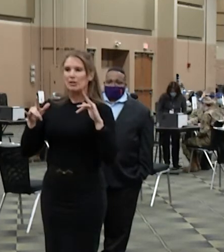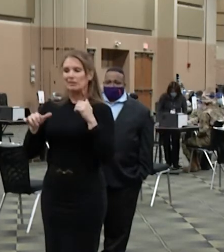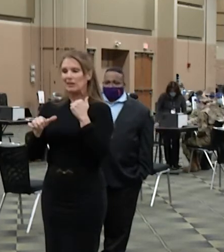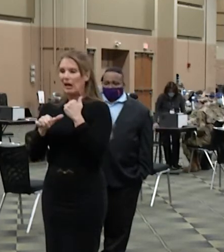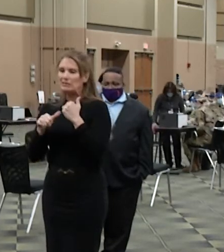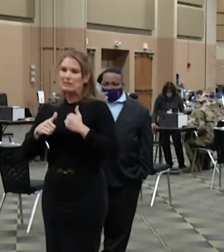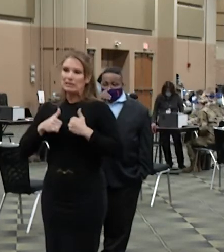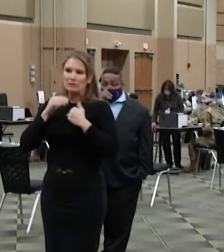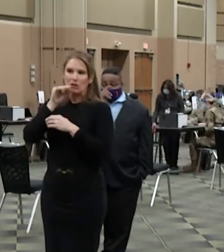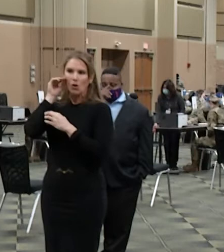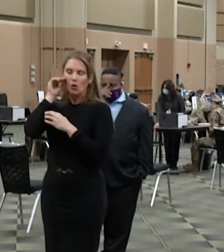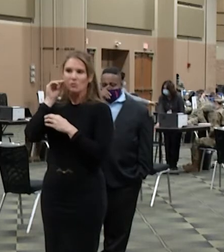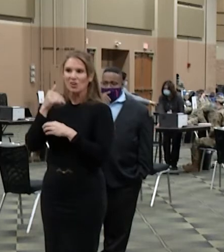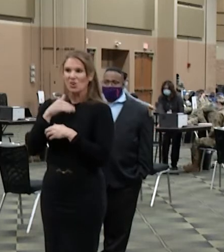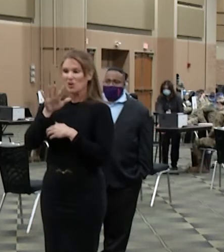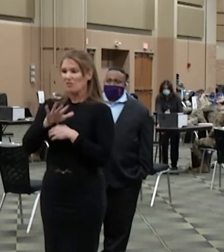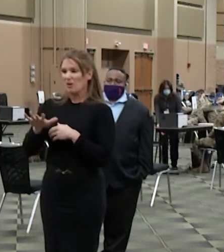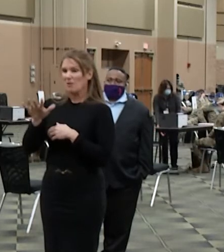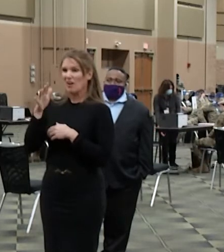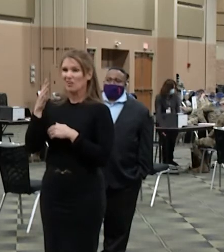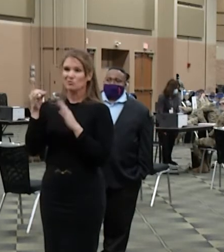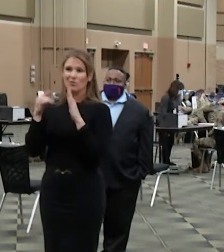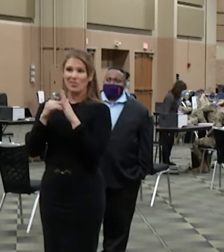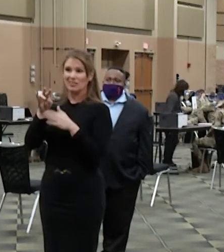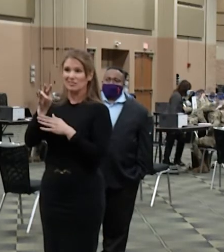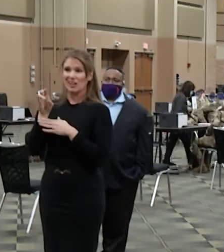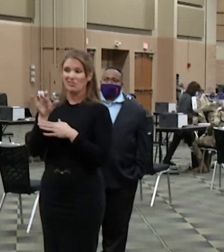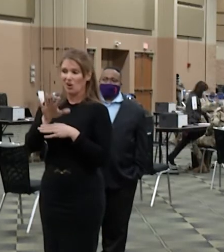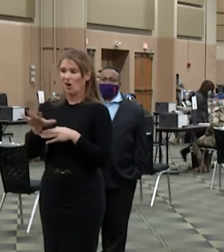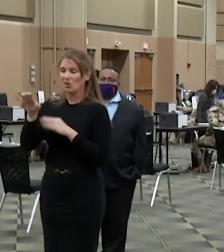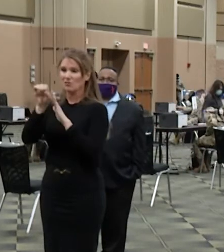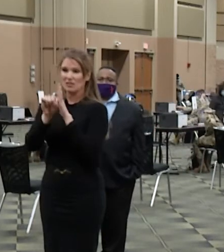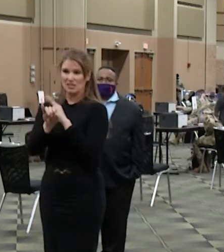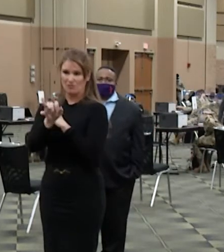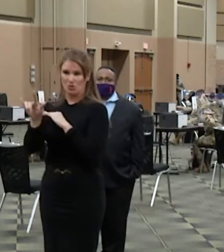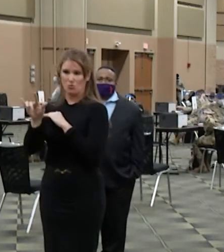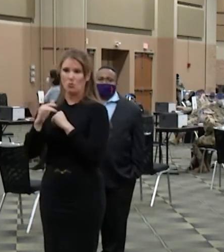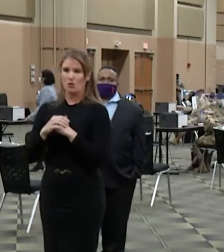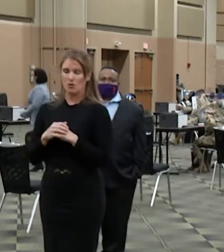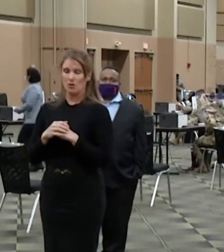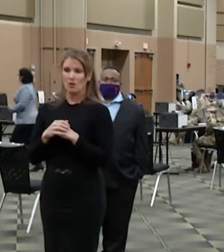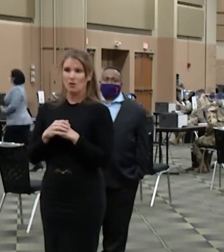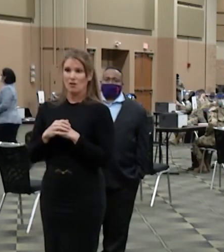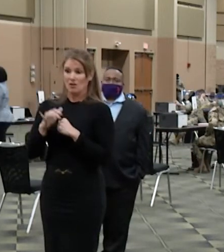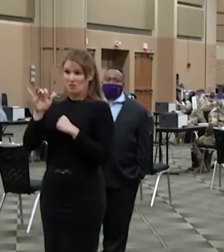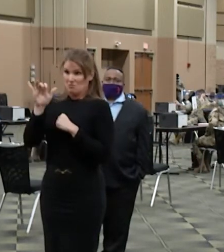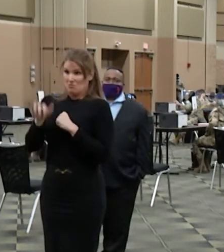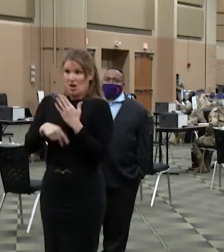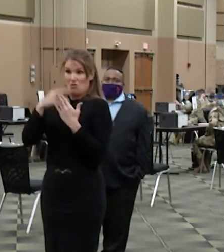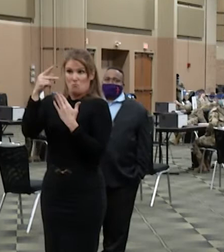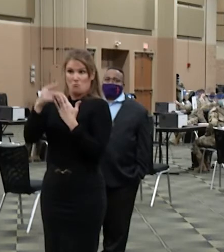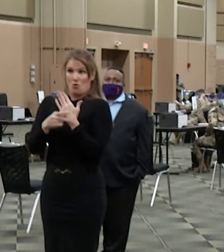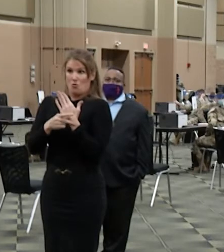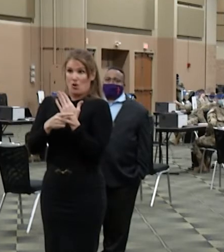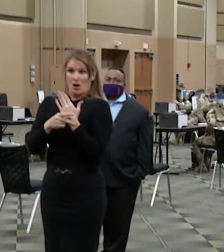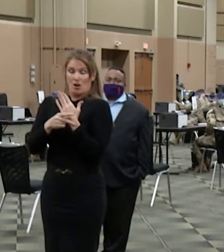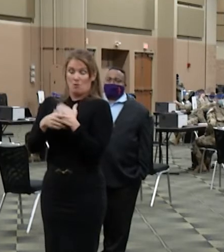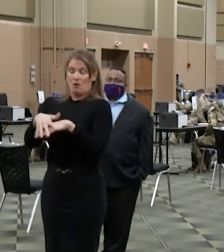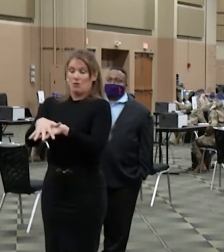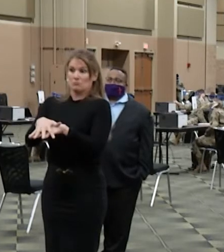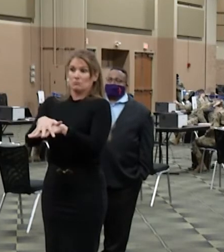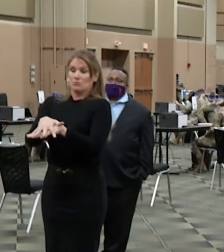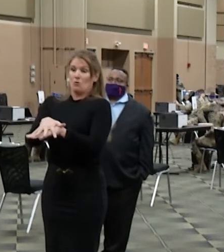living facilities. We have about 1,700 of them across the state of Illinois. And that program has gone exceedingly